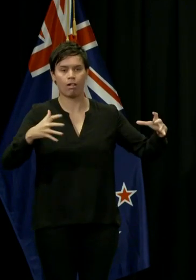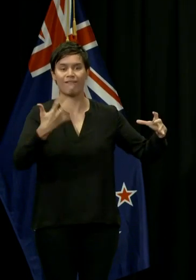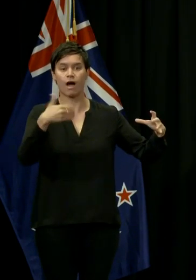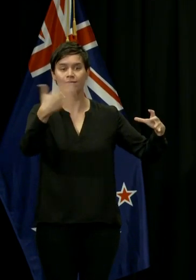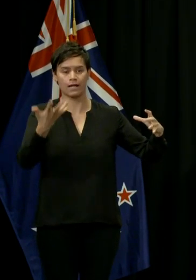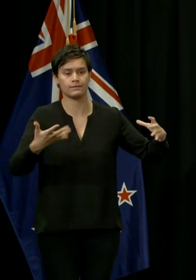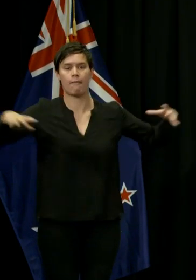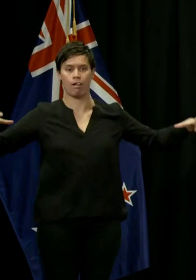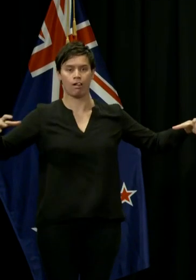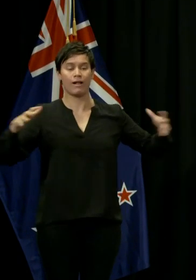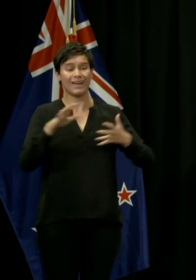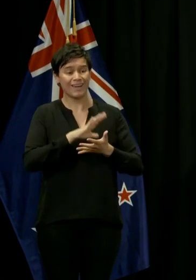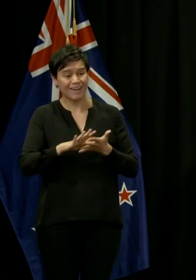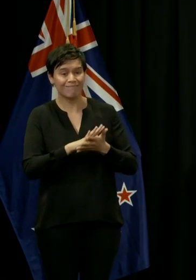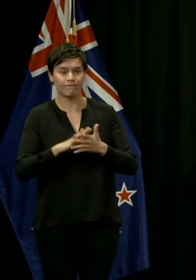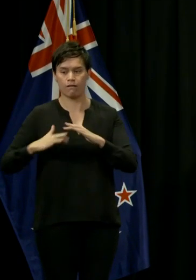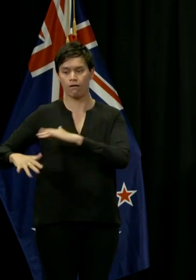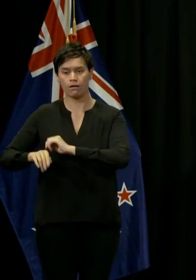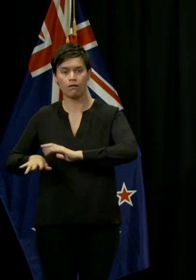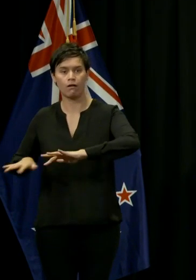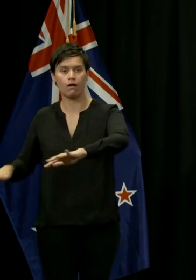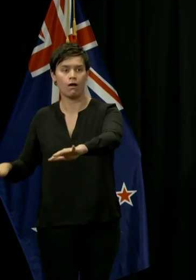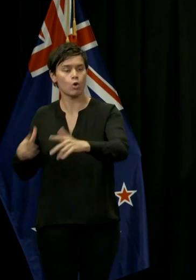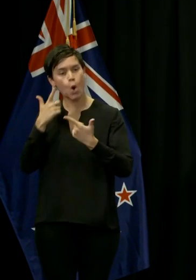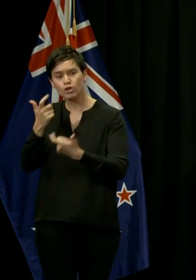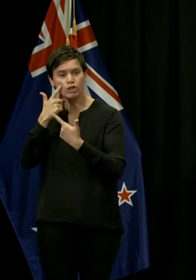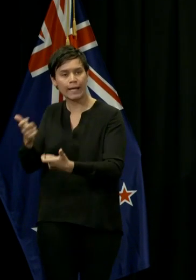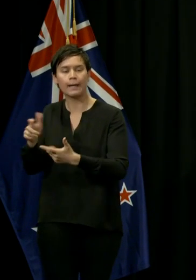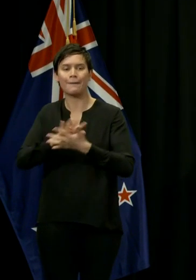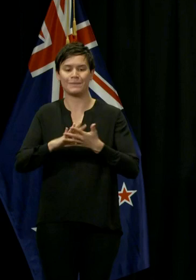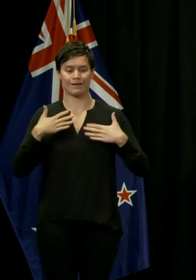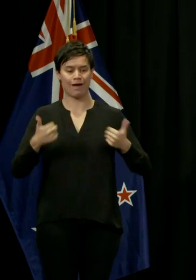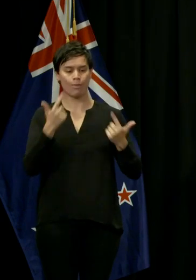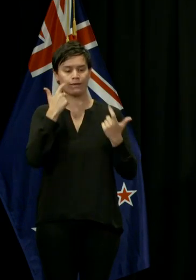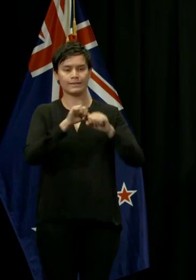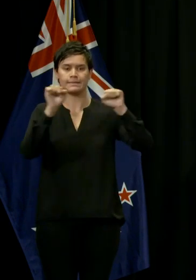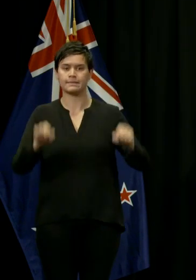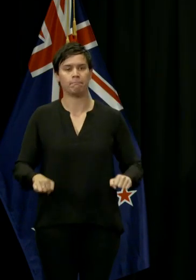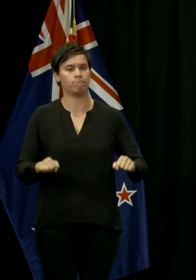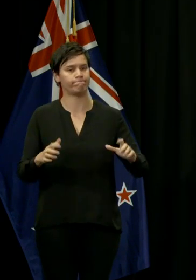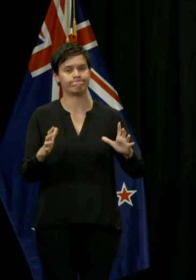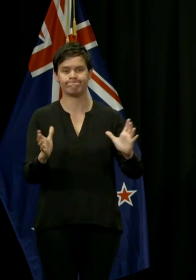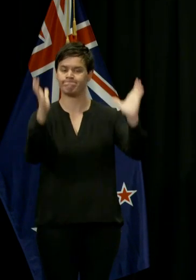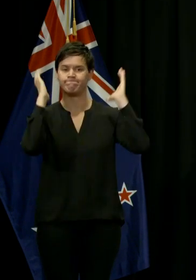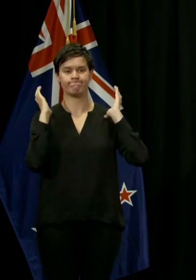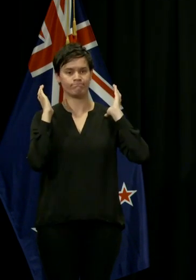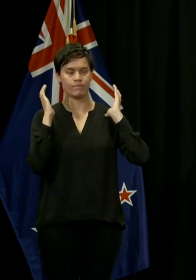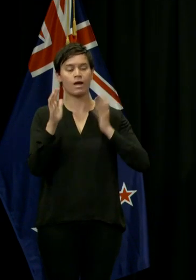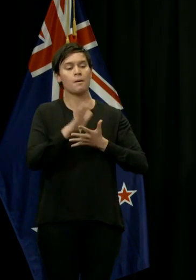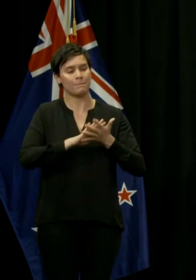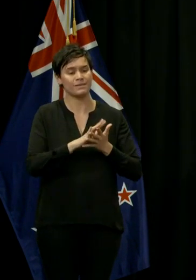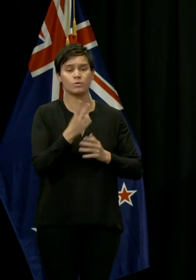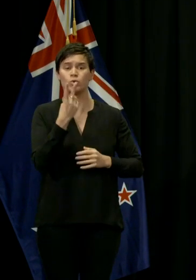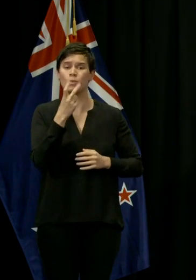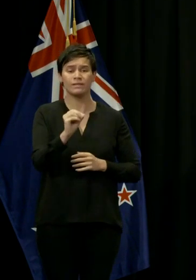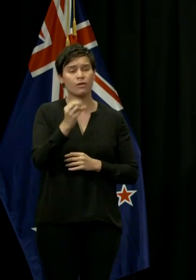unchecked, our health system will be inundated, and tens of thousands of New Zealanders will die. There